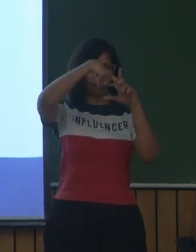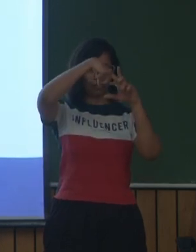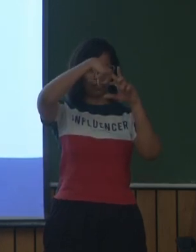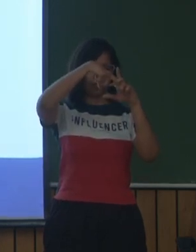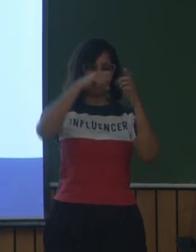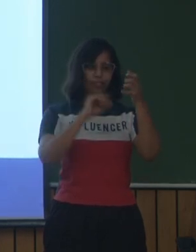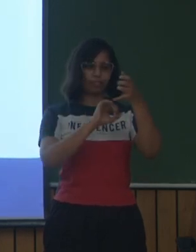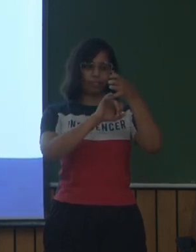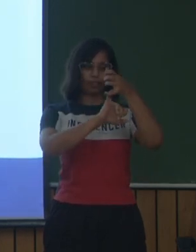words.